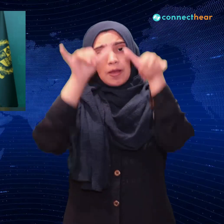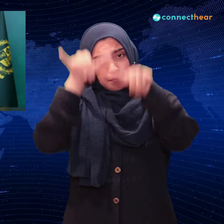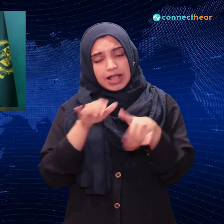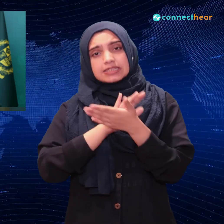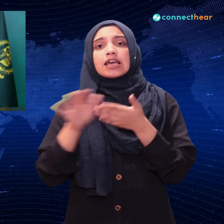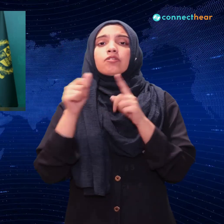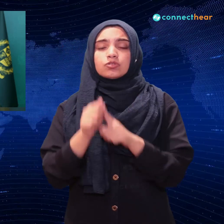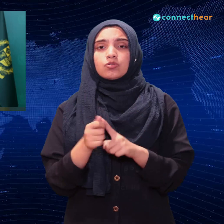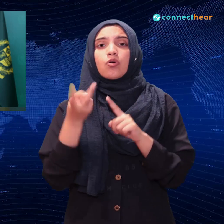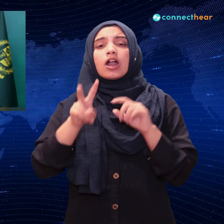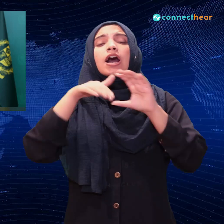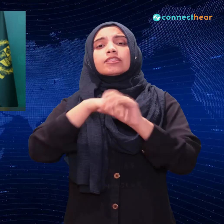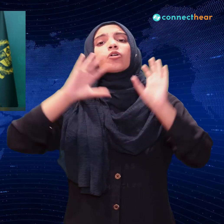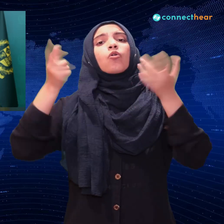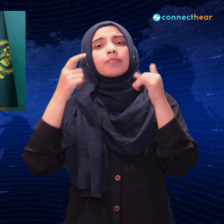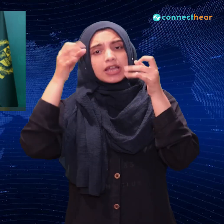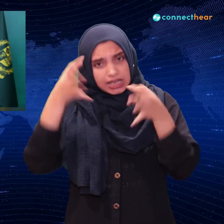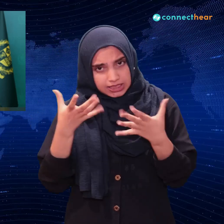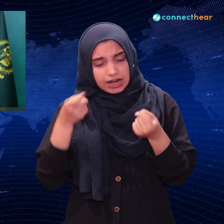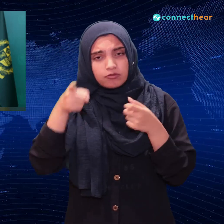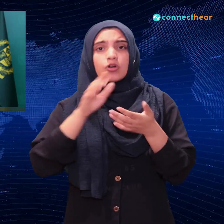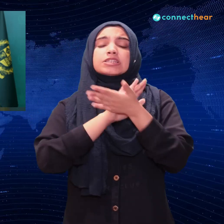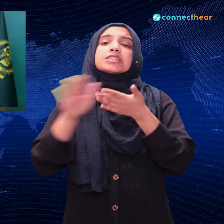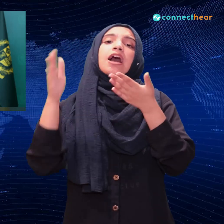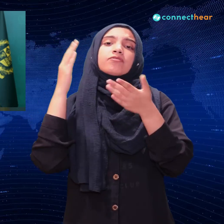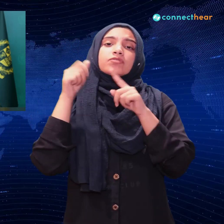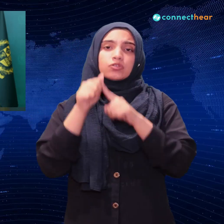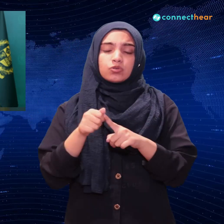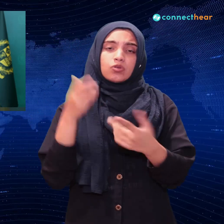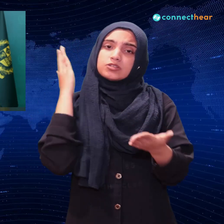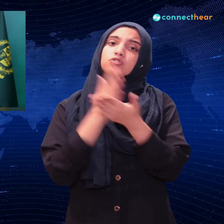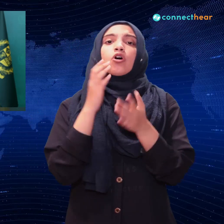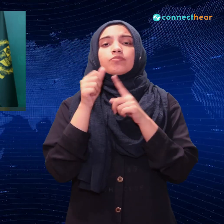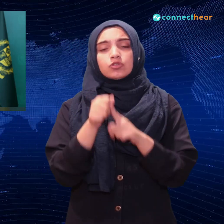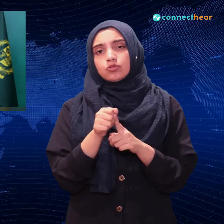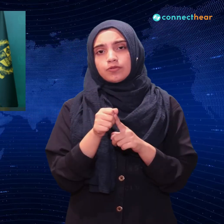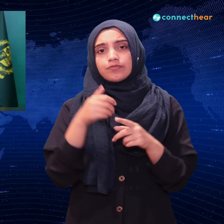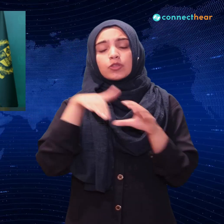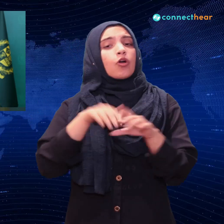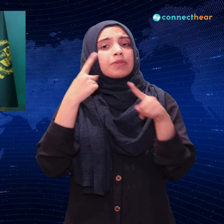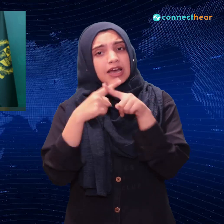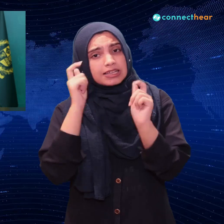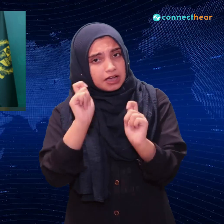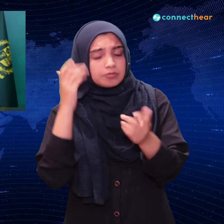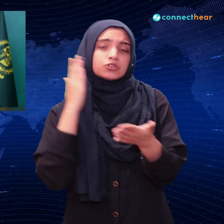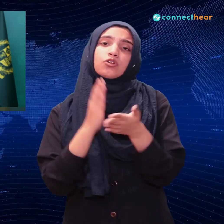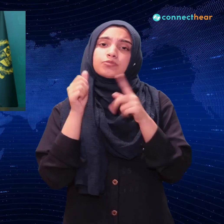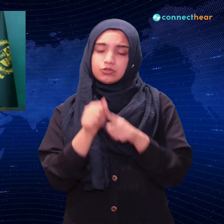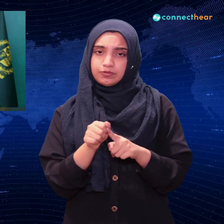critical actions to stop this great economic injustice. And at a minimum,